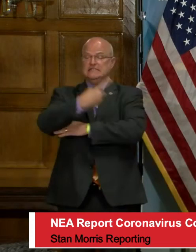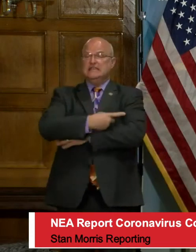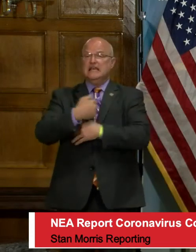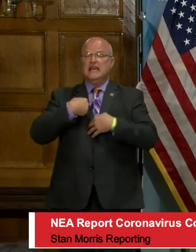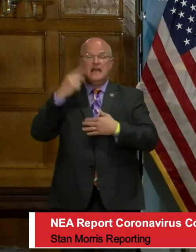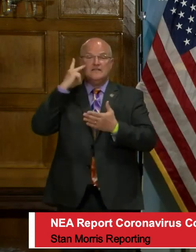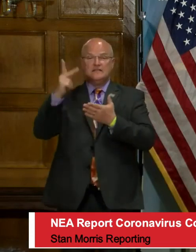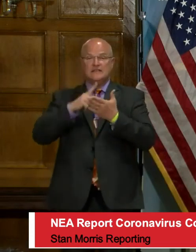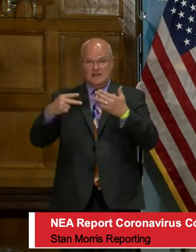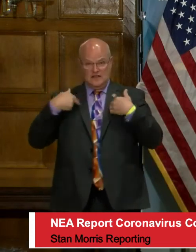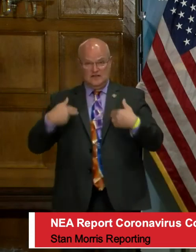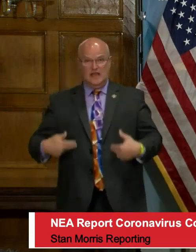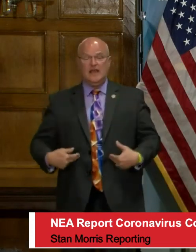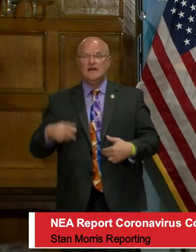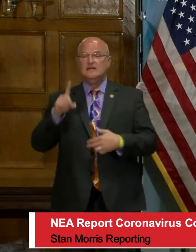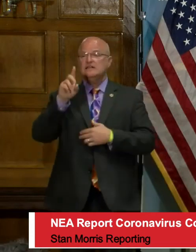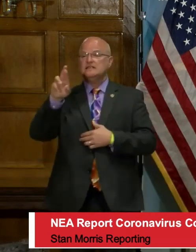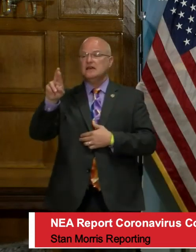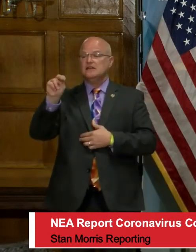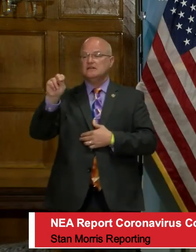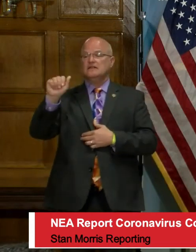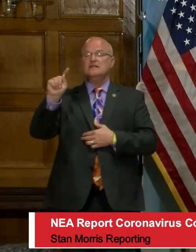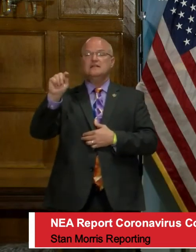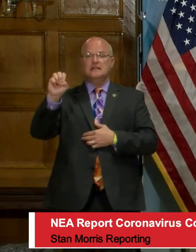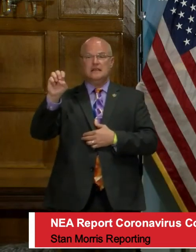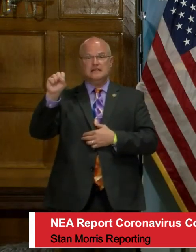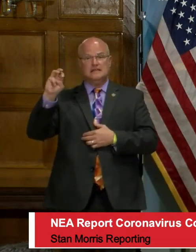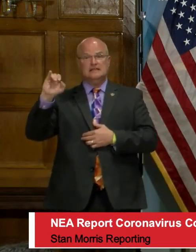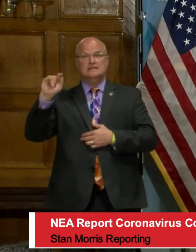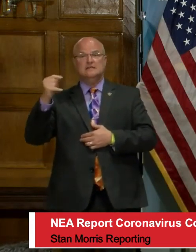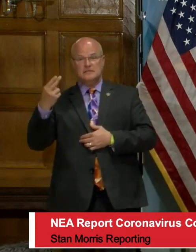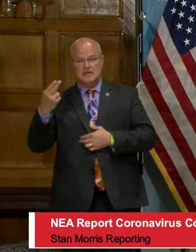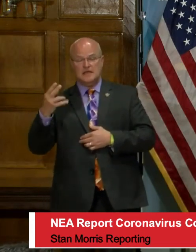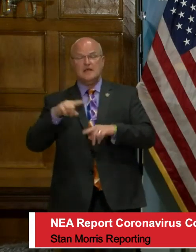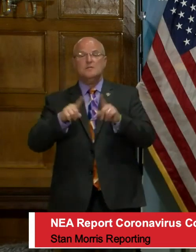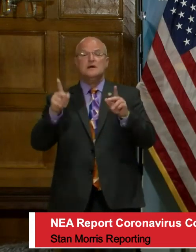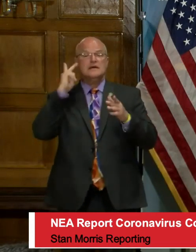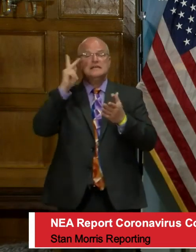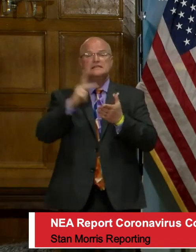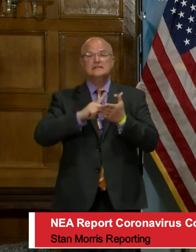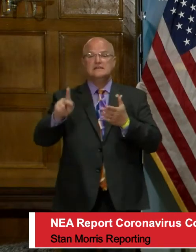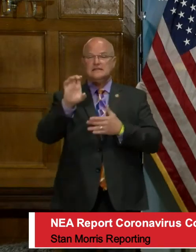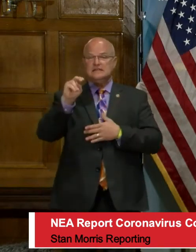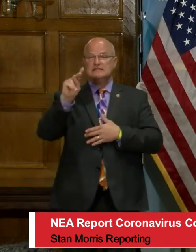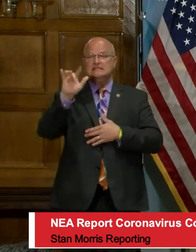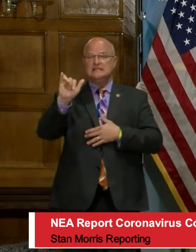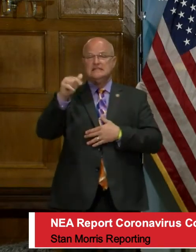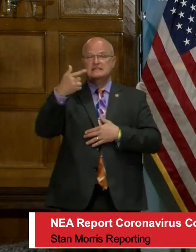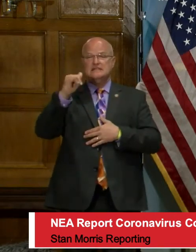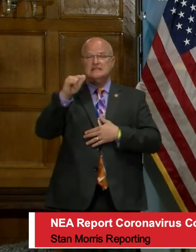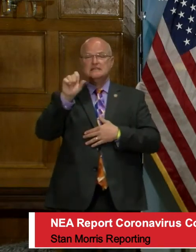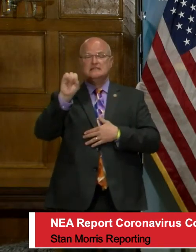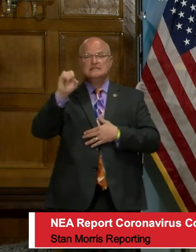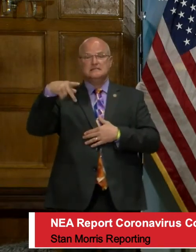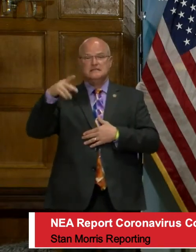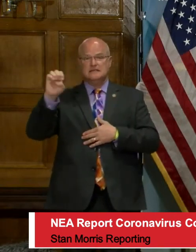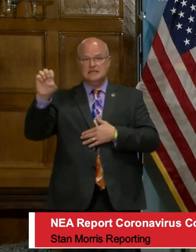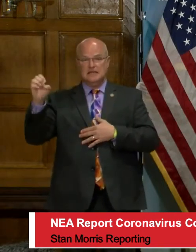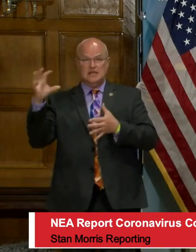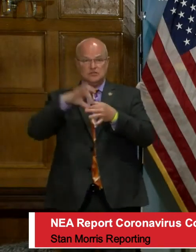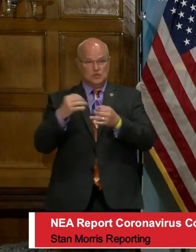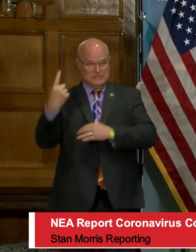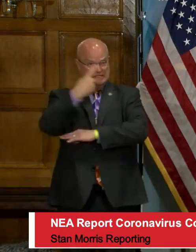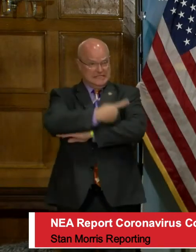by Secretary of Health Dr. Nate Smith today, but also Secretary Cindy Gillespie has joined